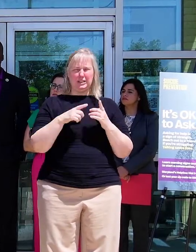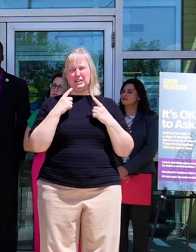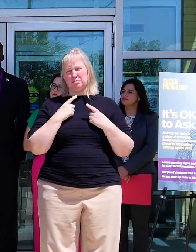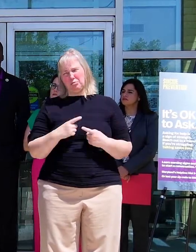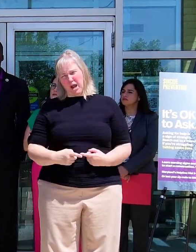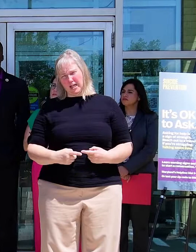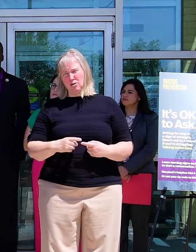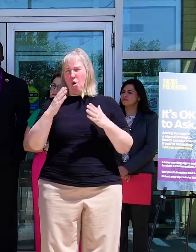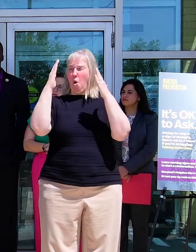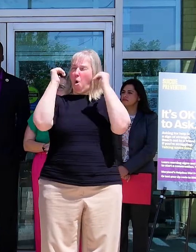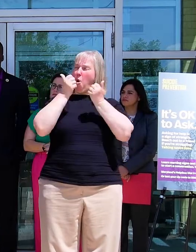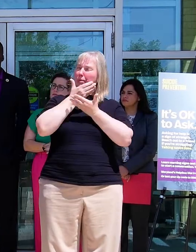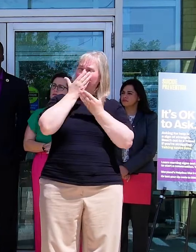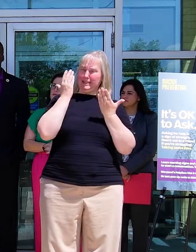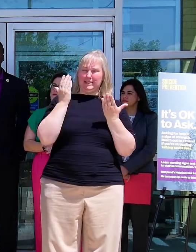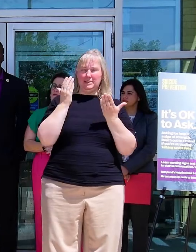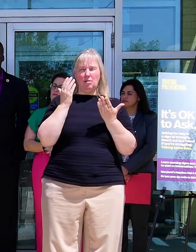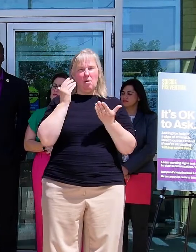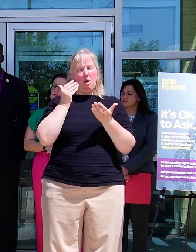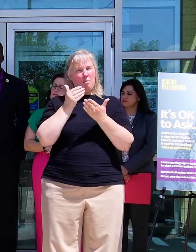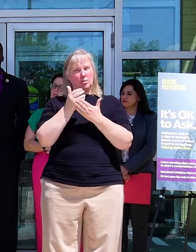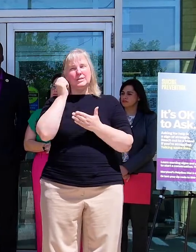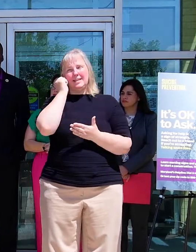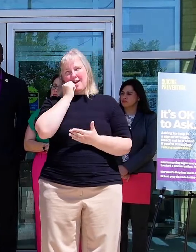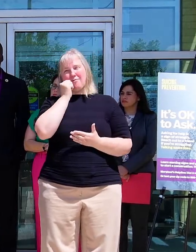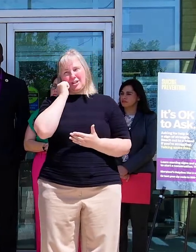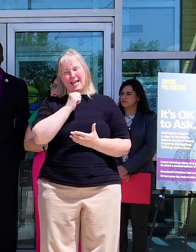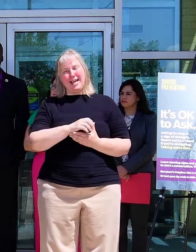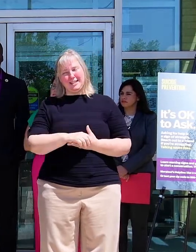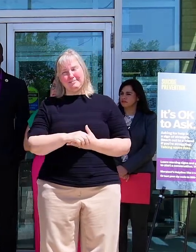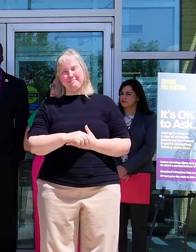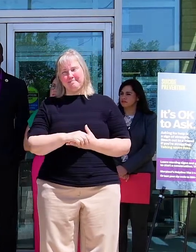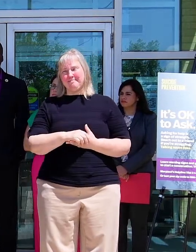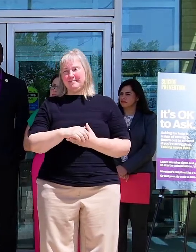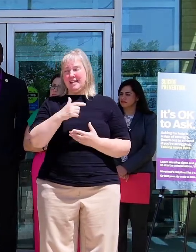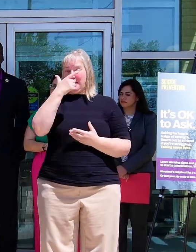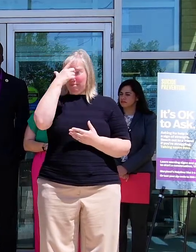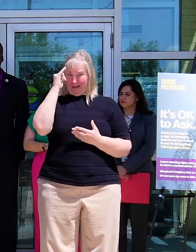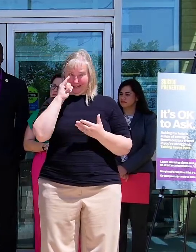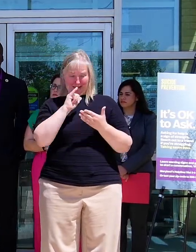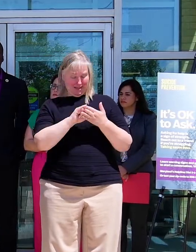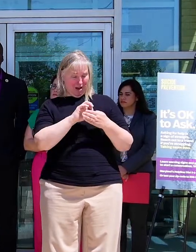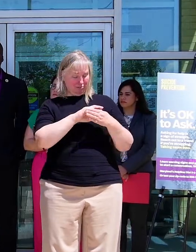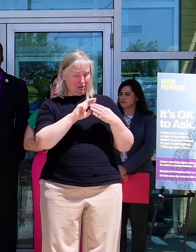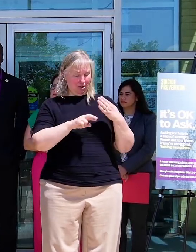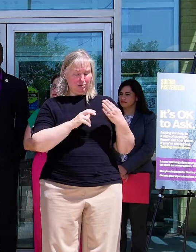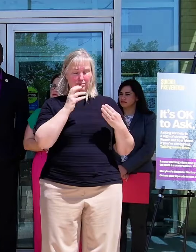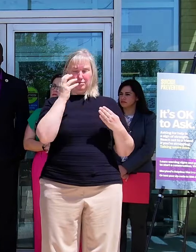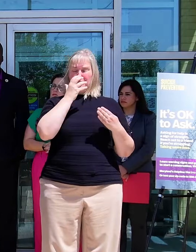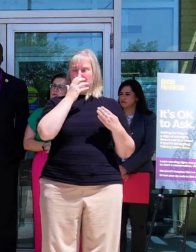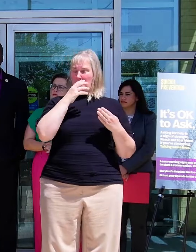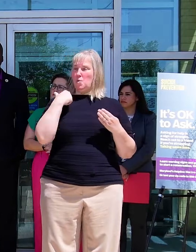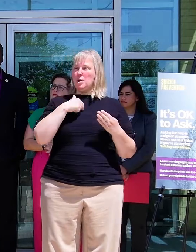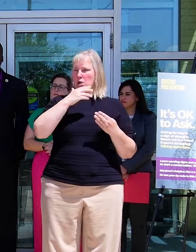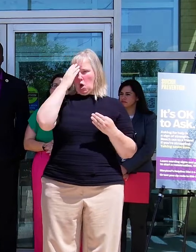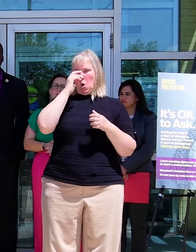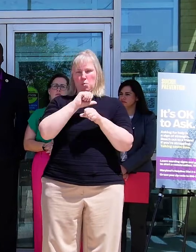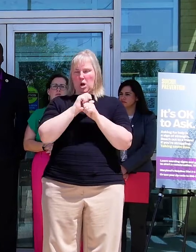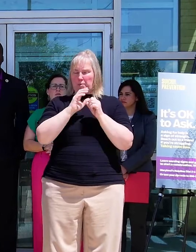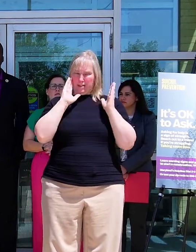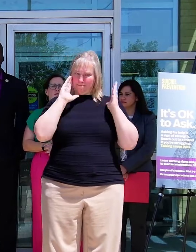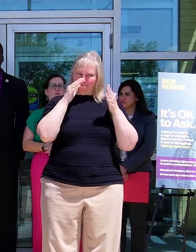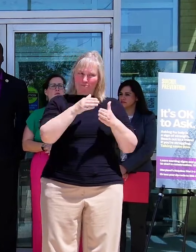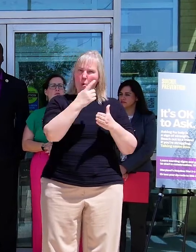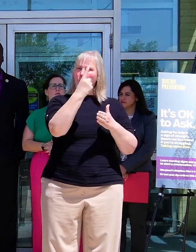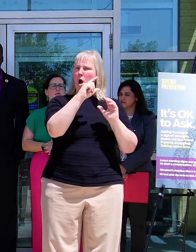hopeless, nearly every day. Given these results, we know that working with just one group was